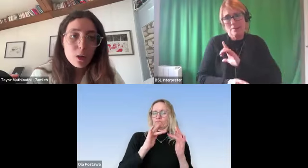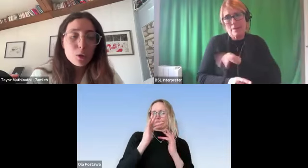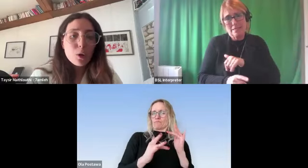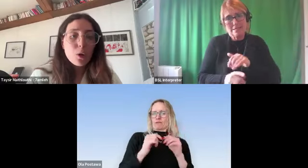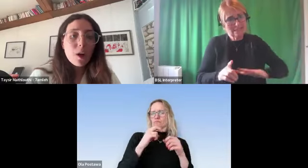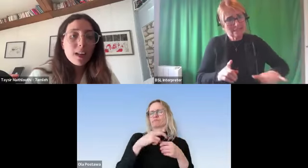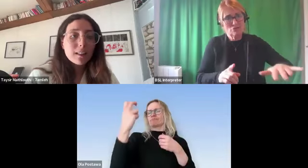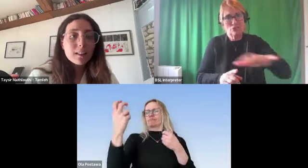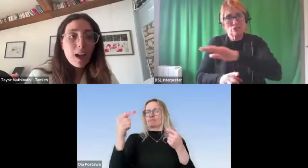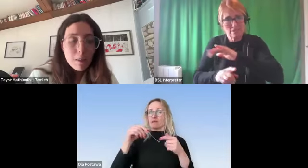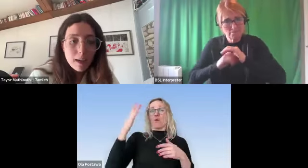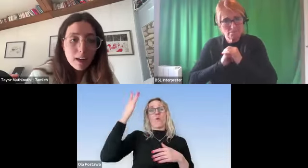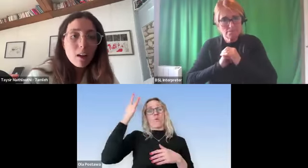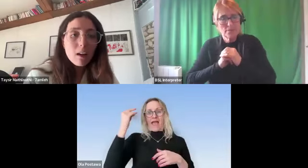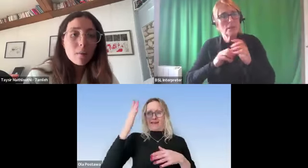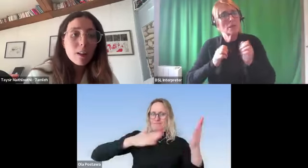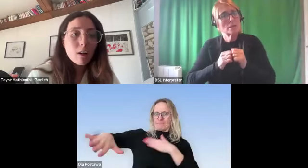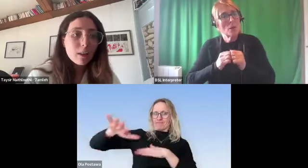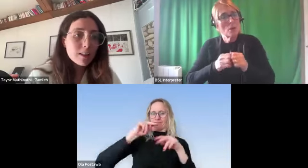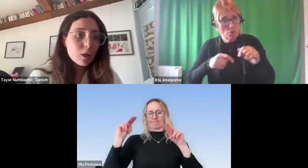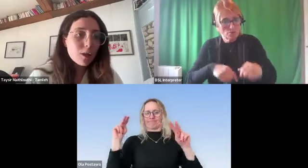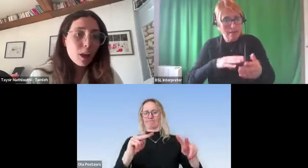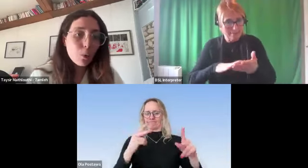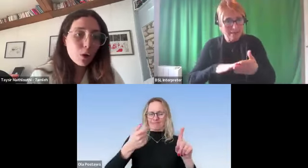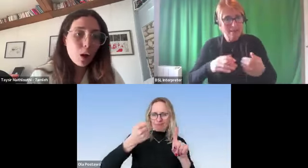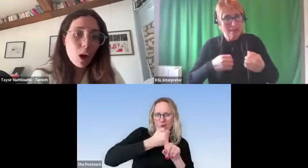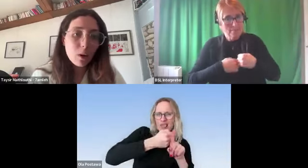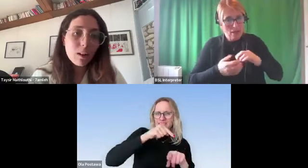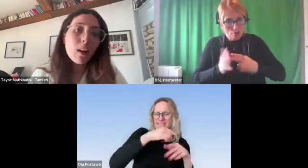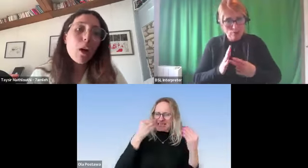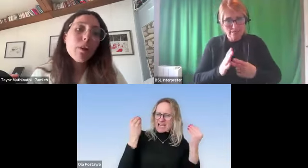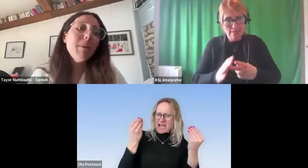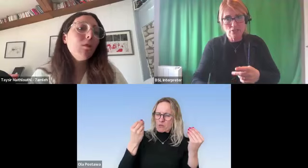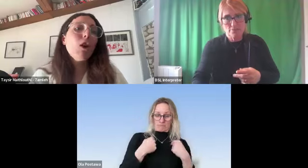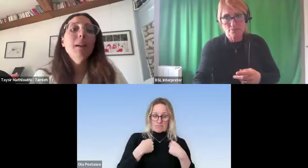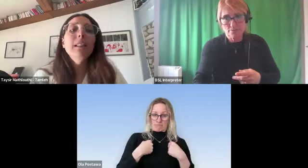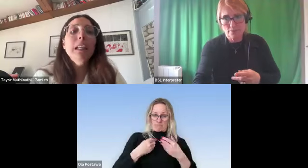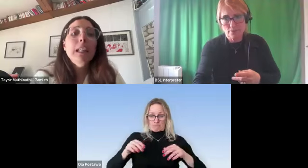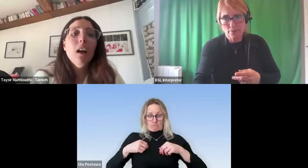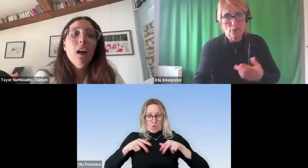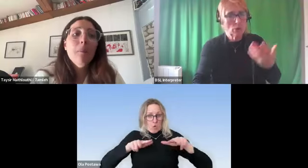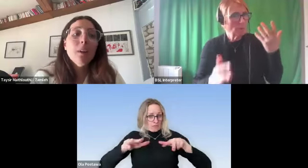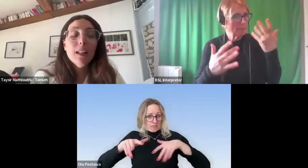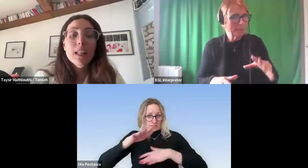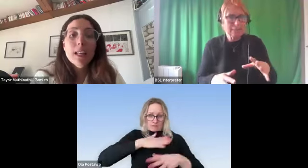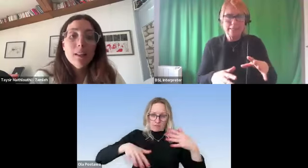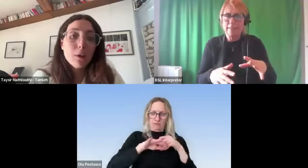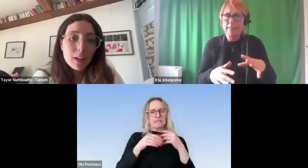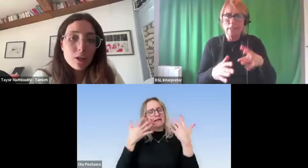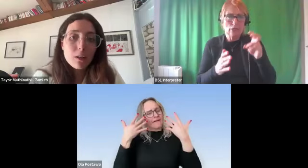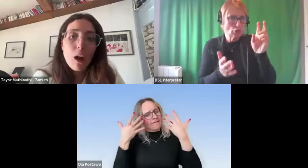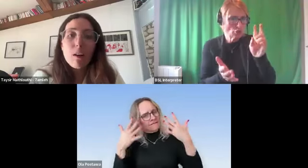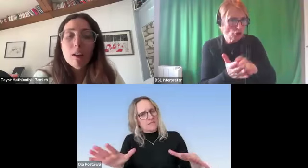territories. So at Hamle, the organization I work with, we've been documenting